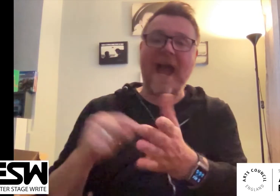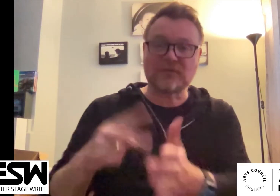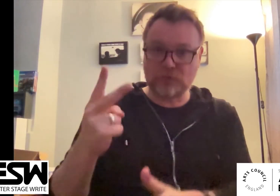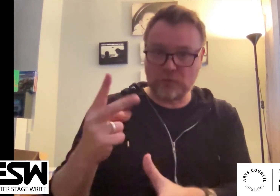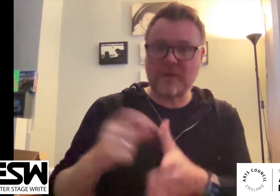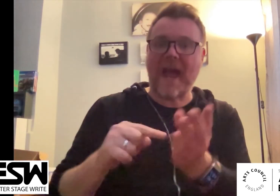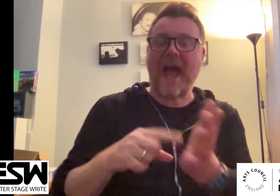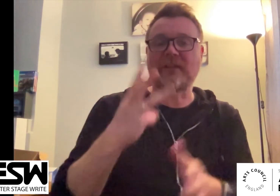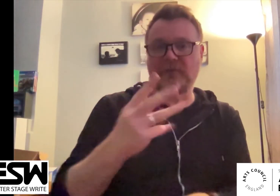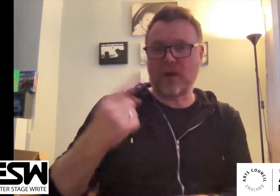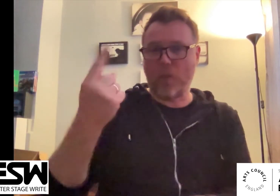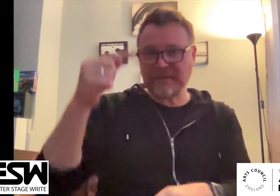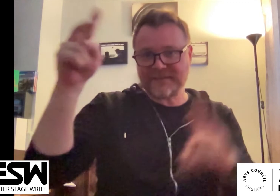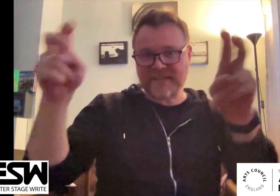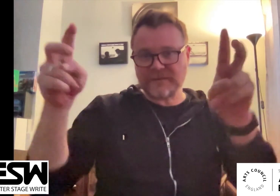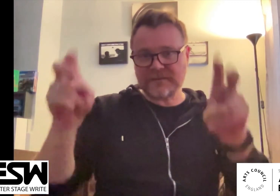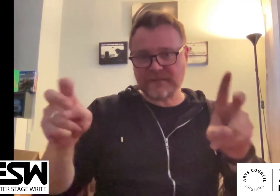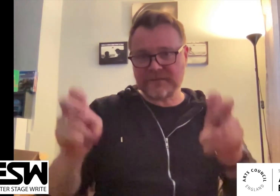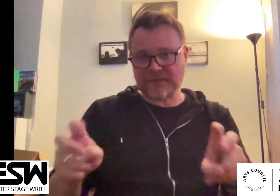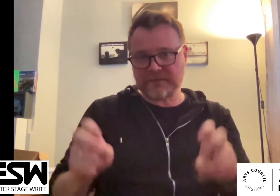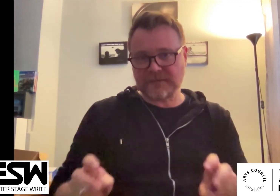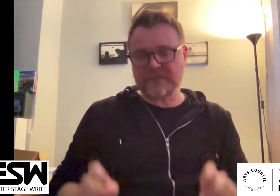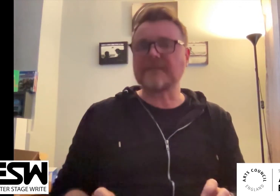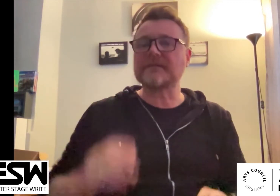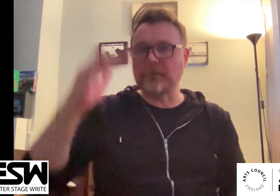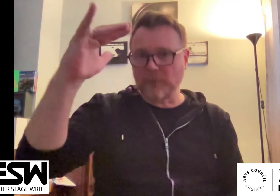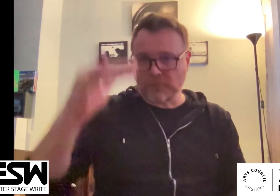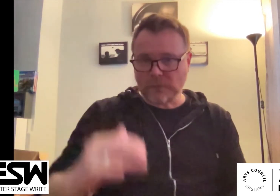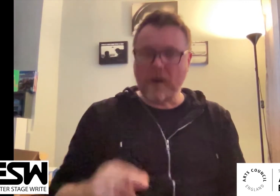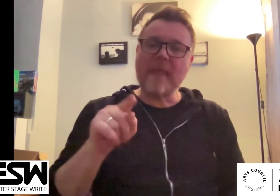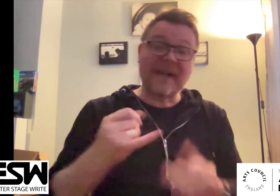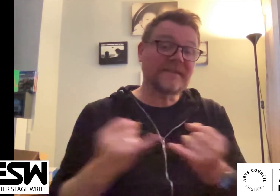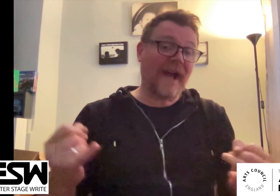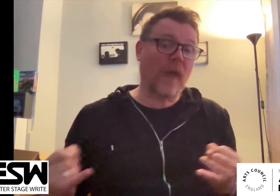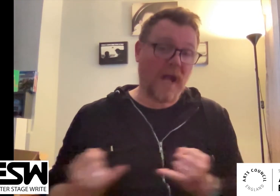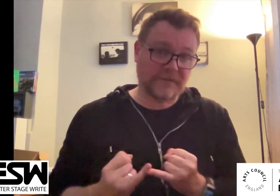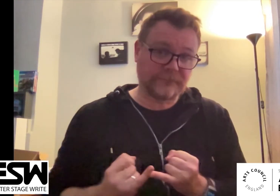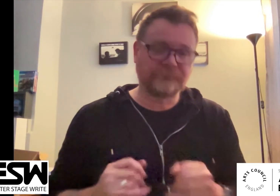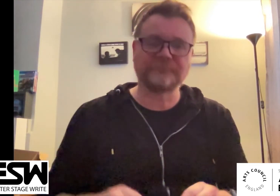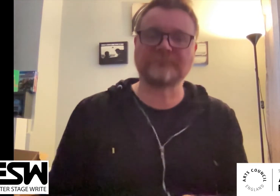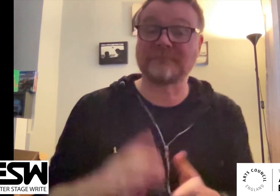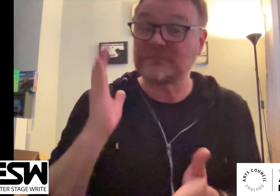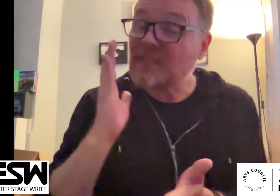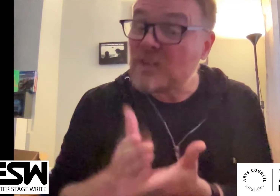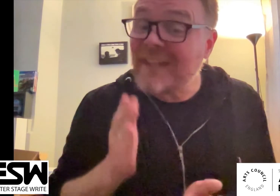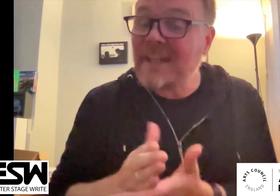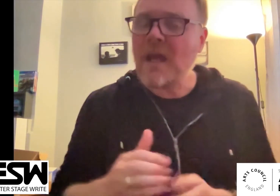Act 2 and Act 3, a list of steps of actions that your film is, and that is an outline. And really,